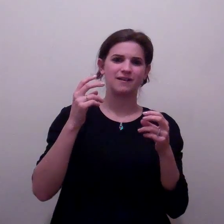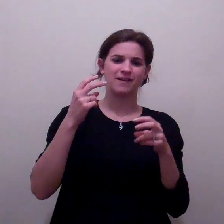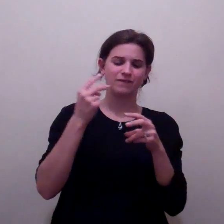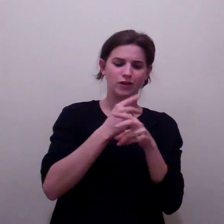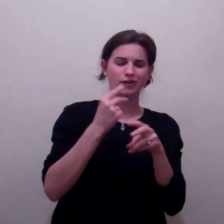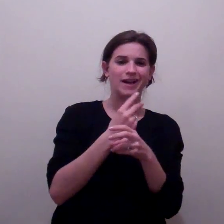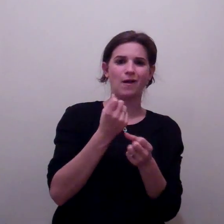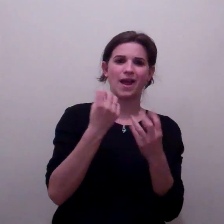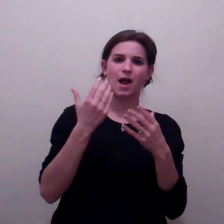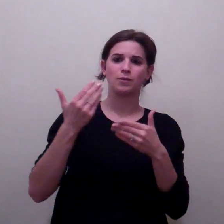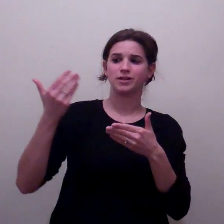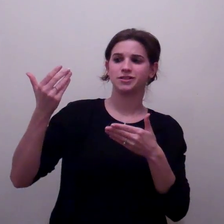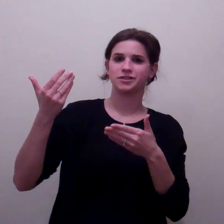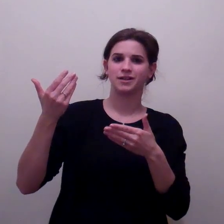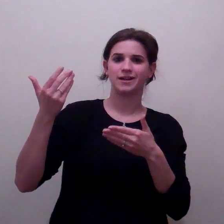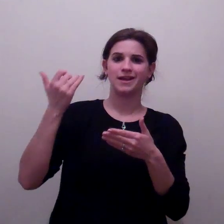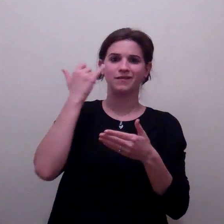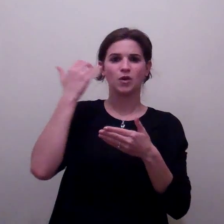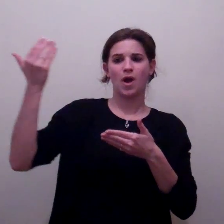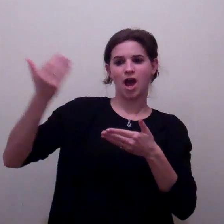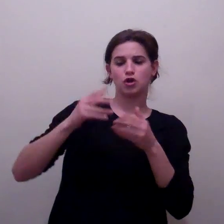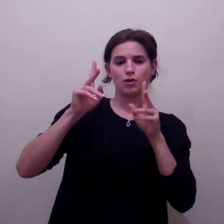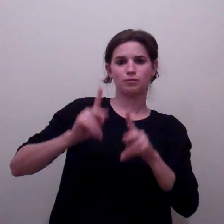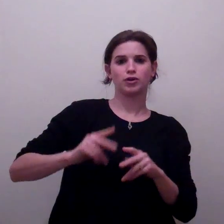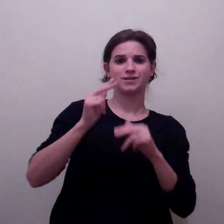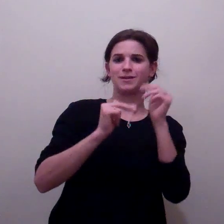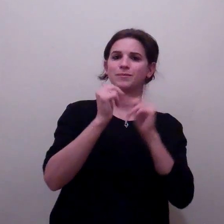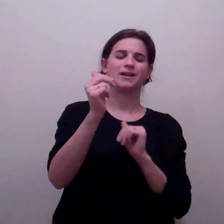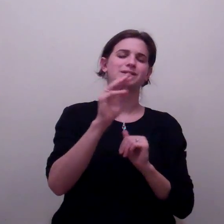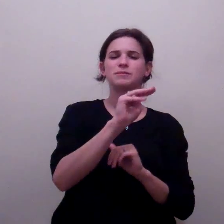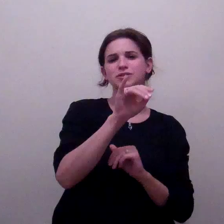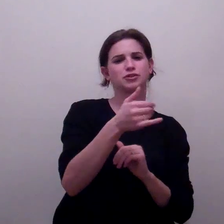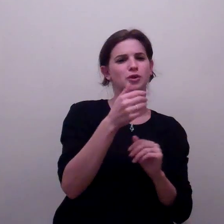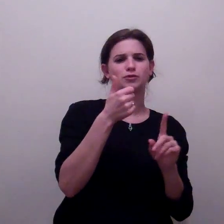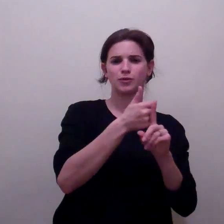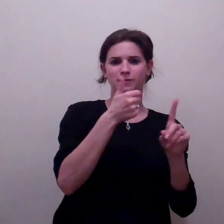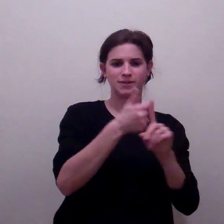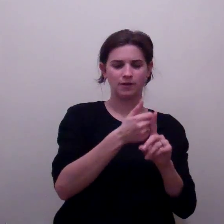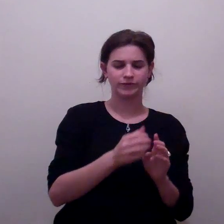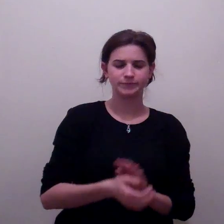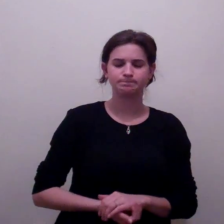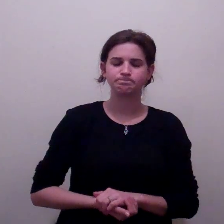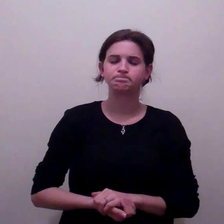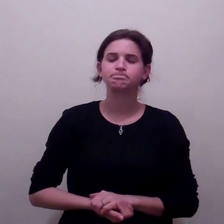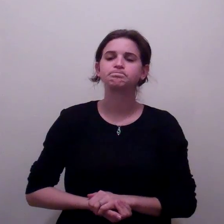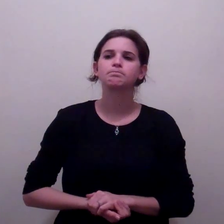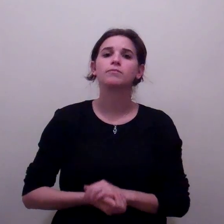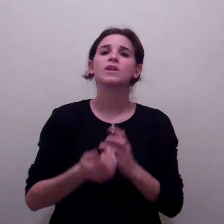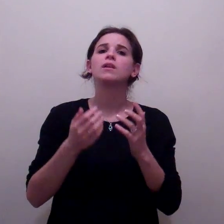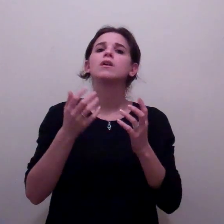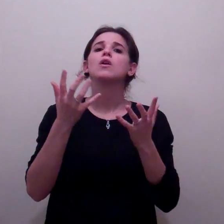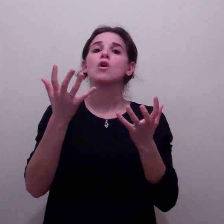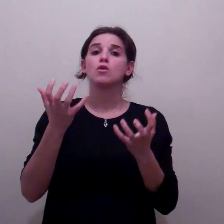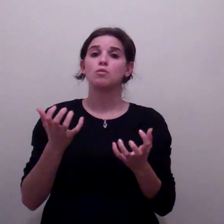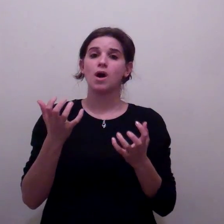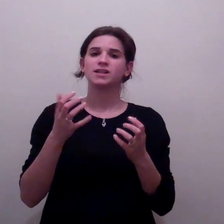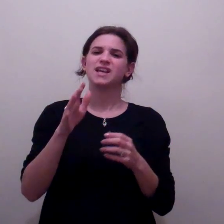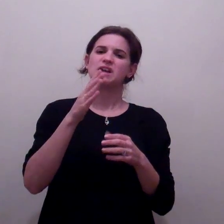Mr. Jones wants a medium-sized square shed with enough room to store bicycles, a